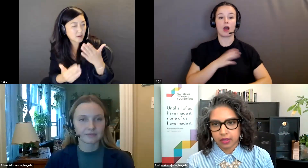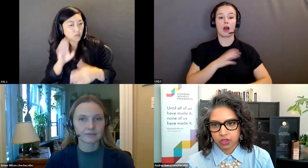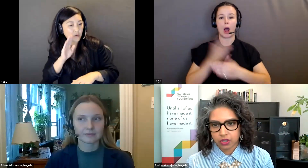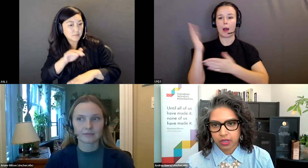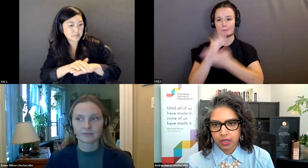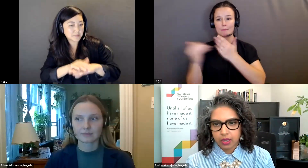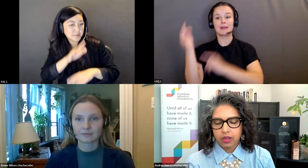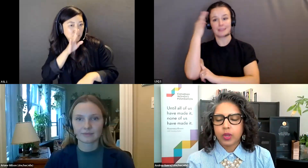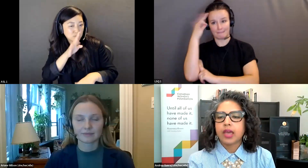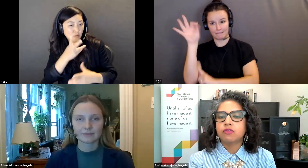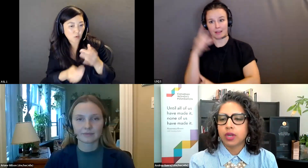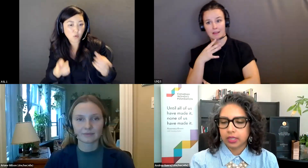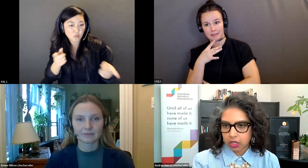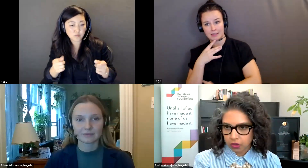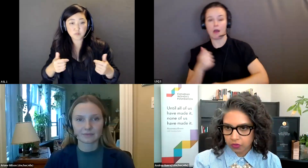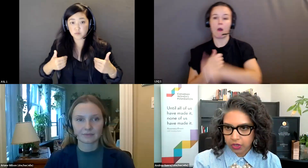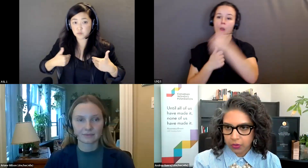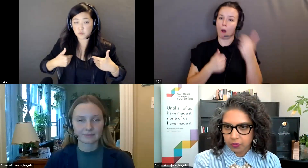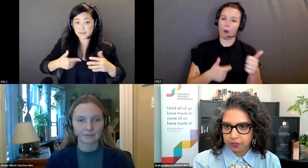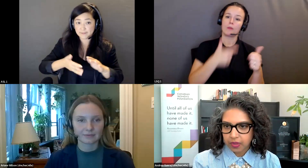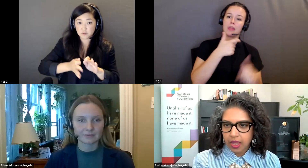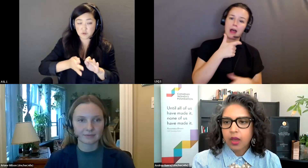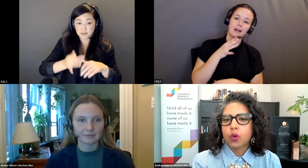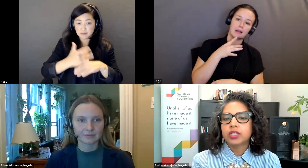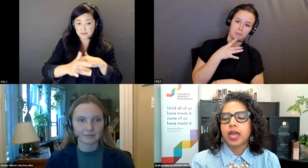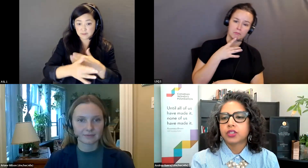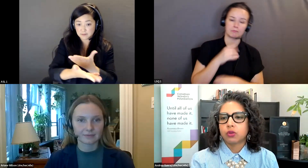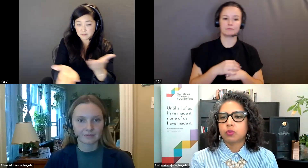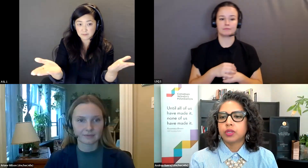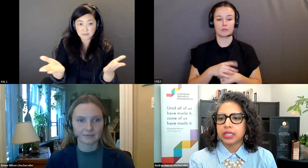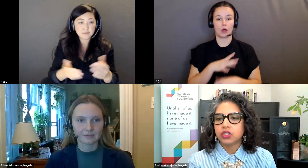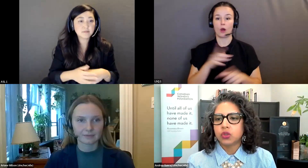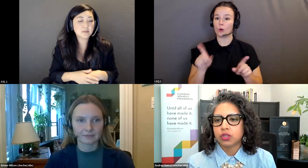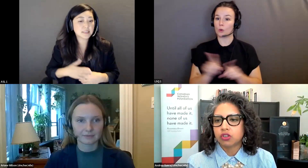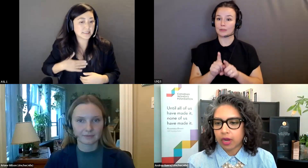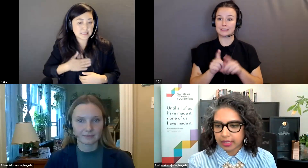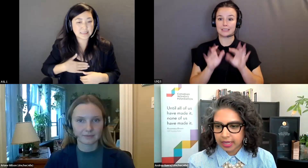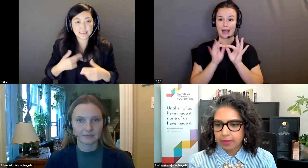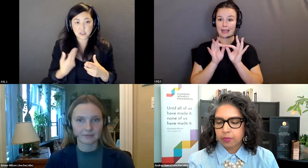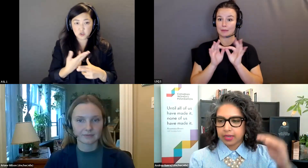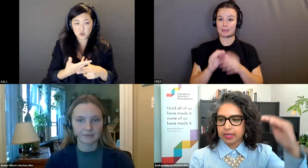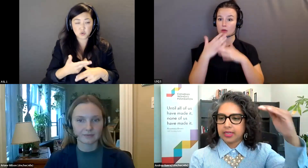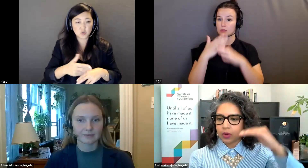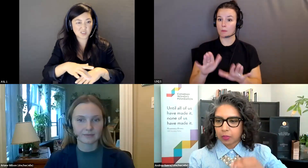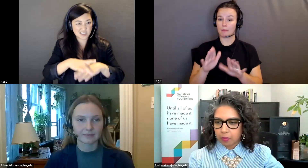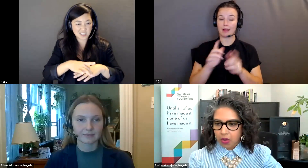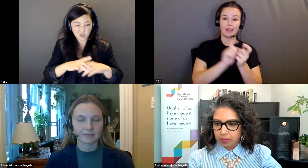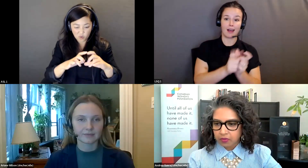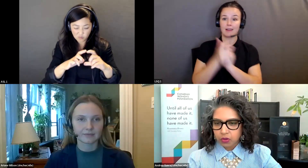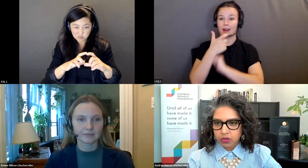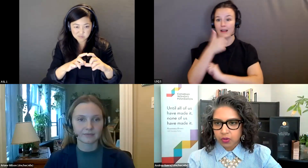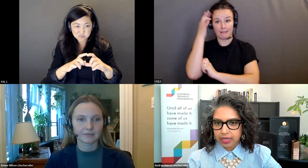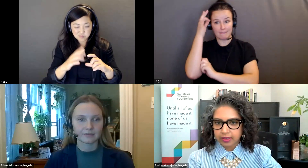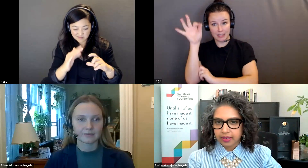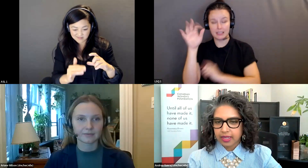in English. We have translation for you. I want to ask you to please use the translate button down at the bottom